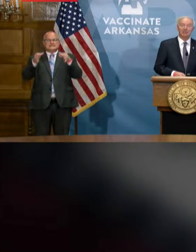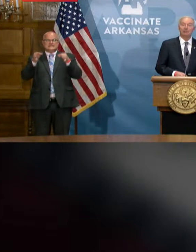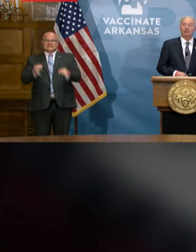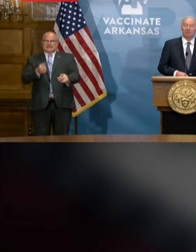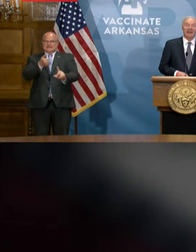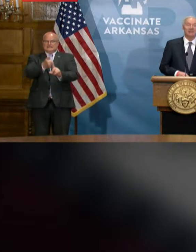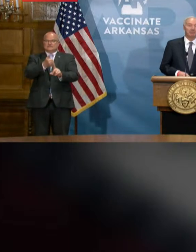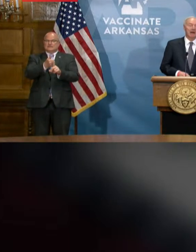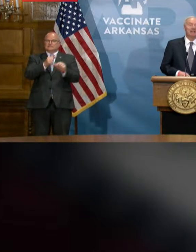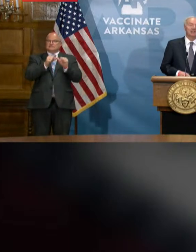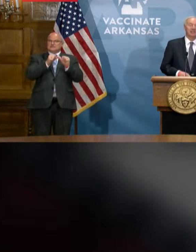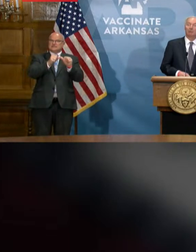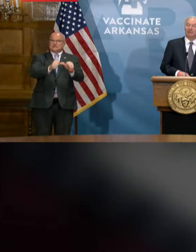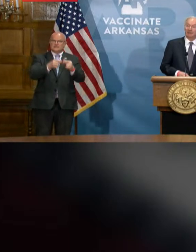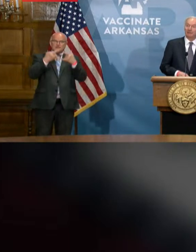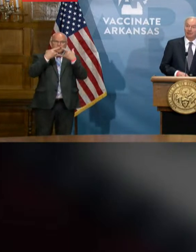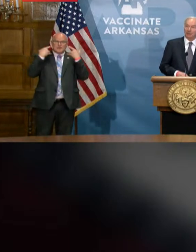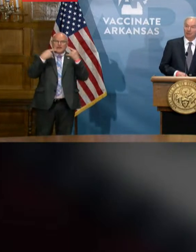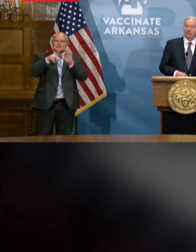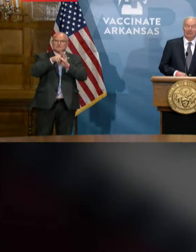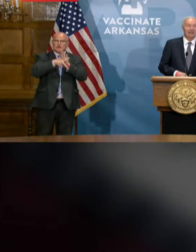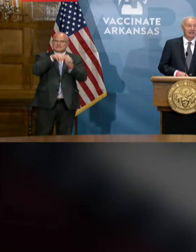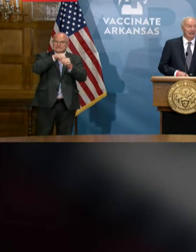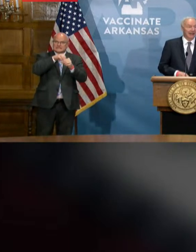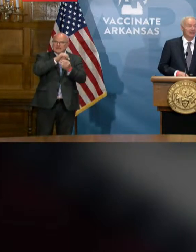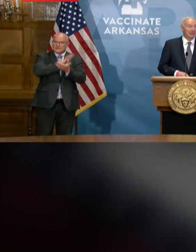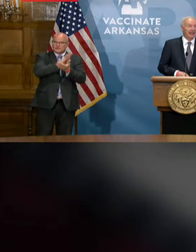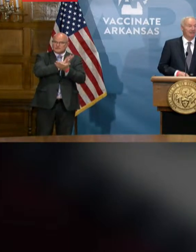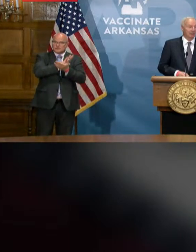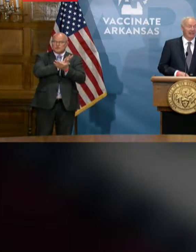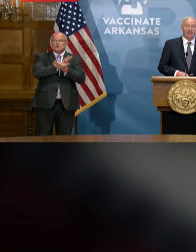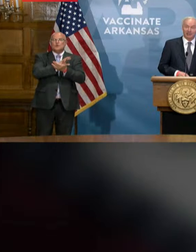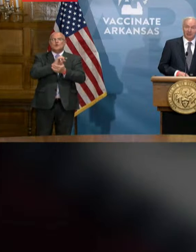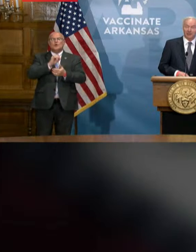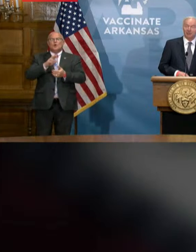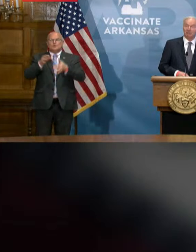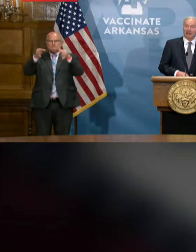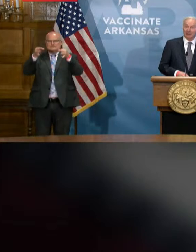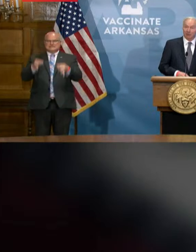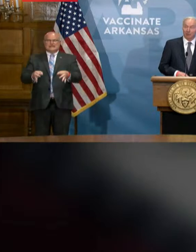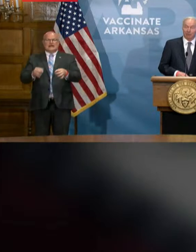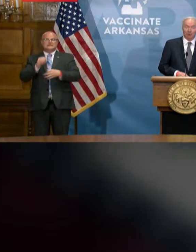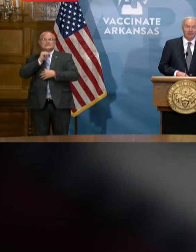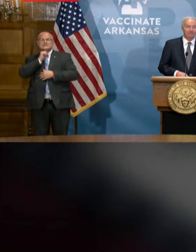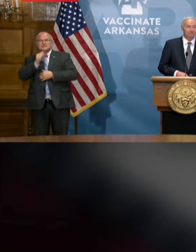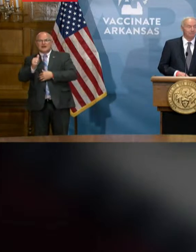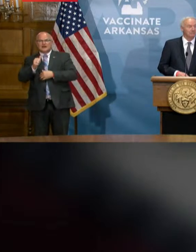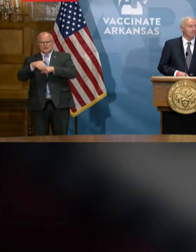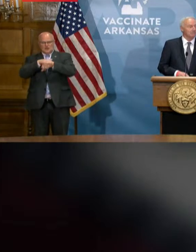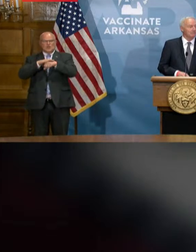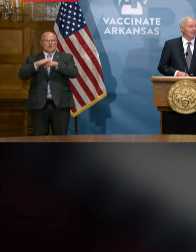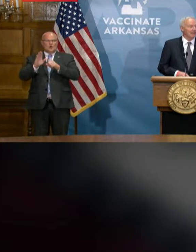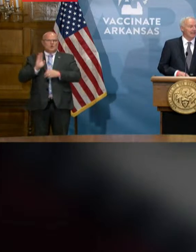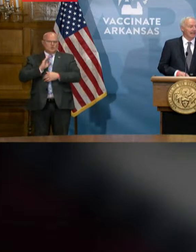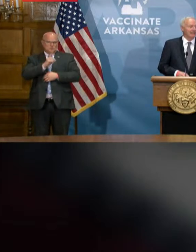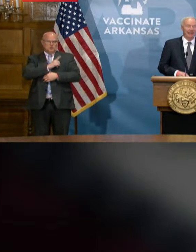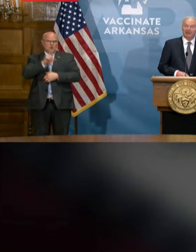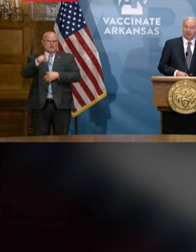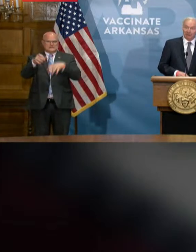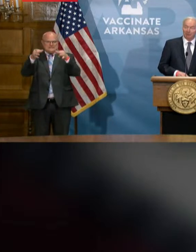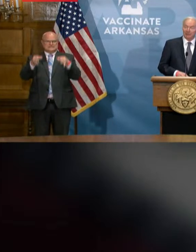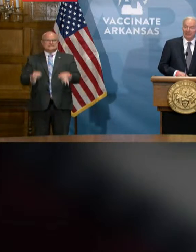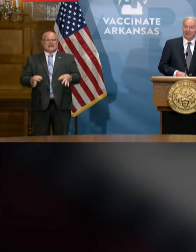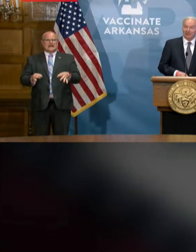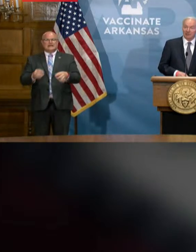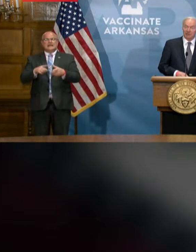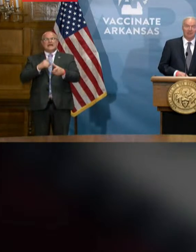to continue the mask policy within their school. They actually have to make a decision by the local board, and they